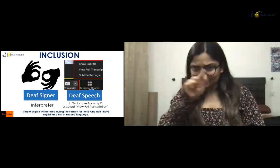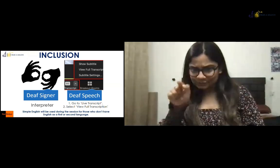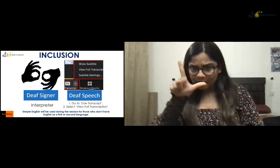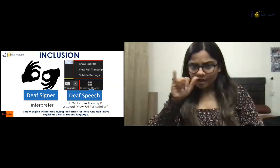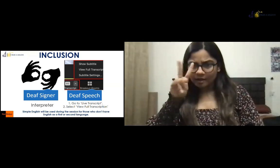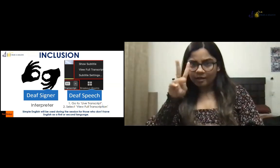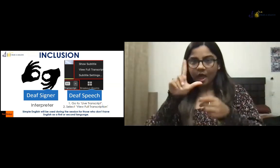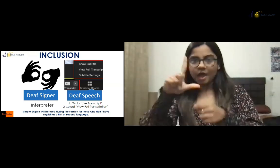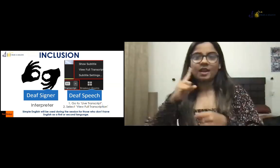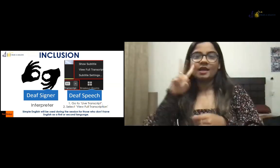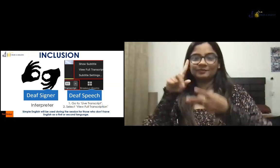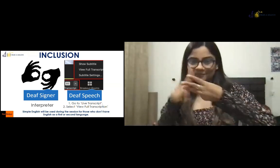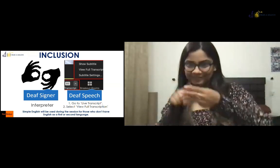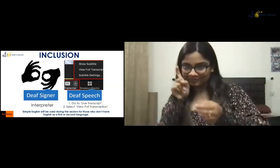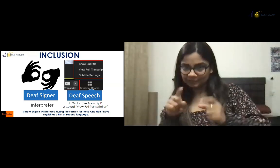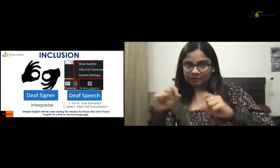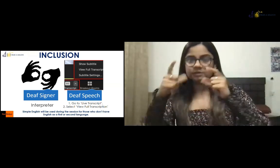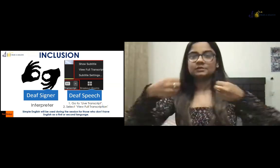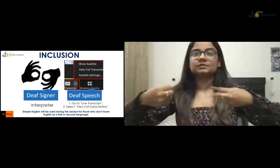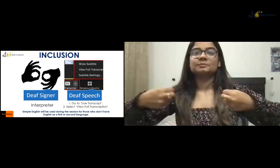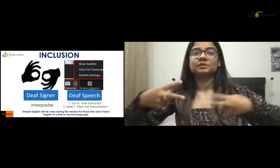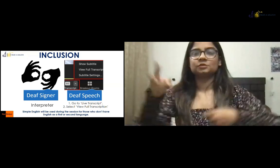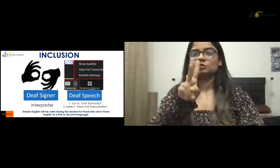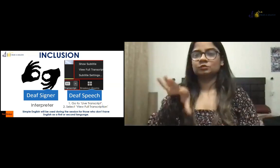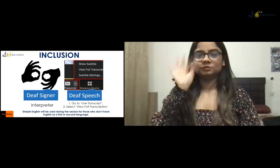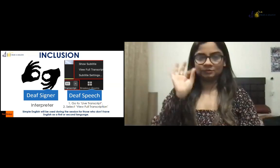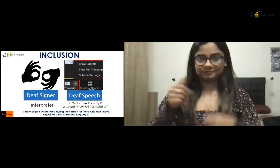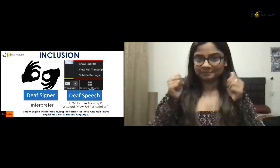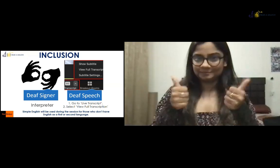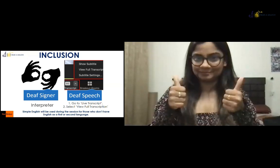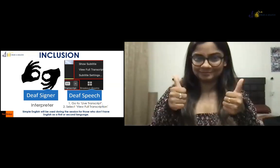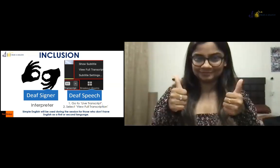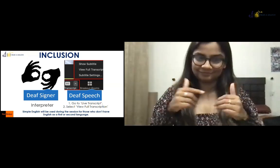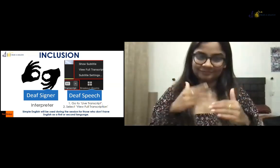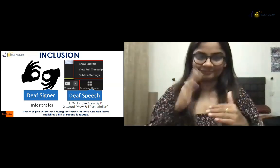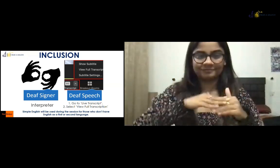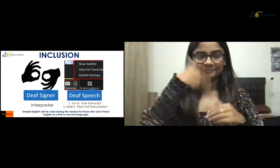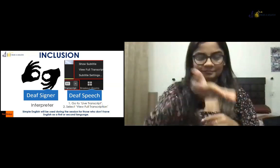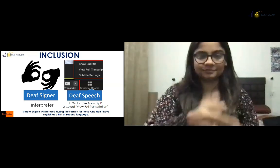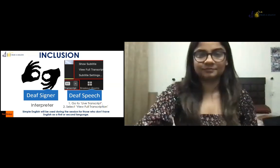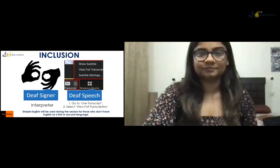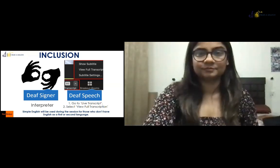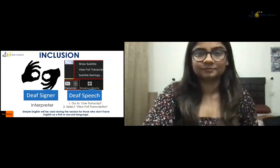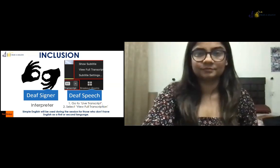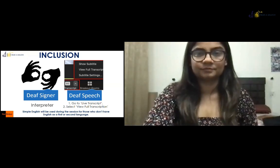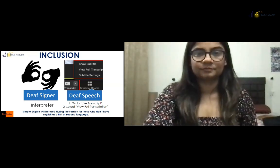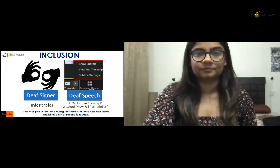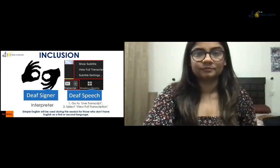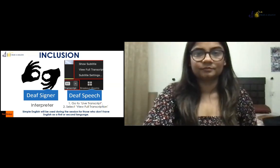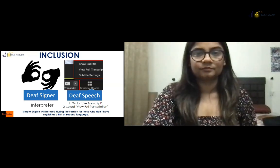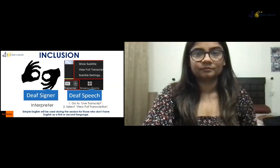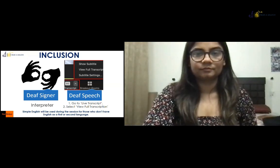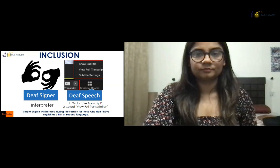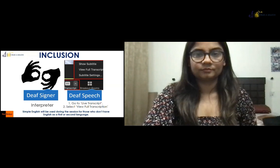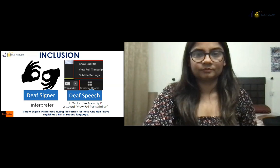also subtitle options. If you want to see the live transcript, you can select from the live